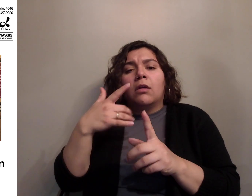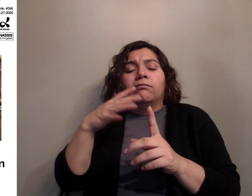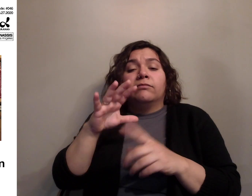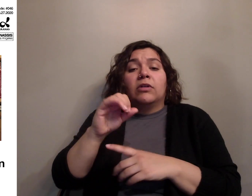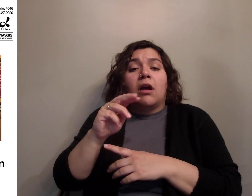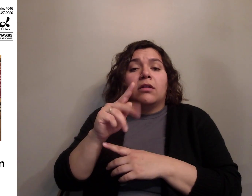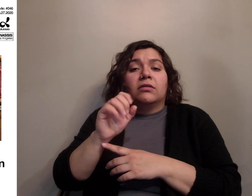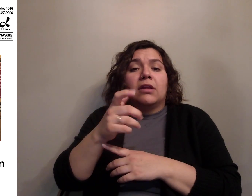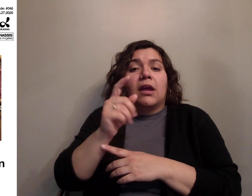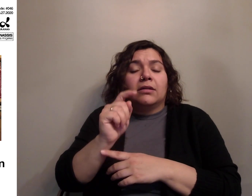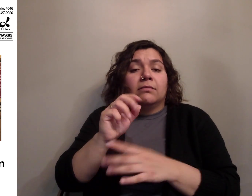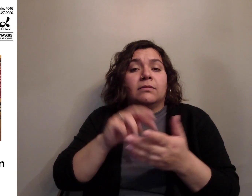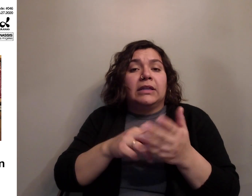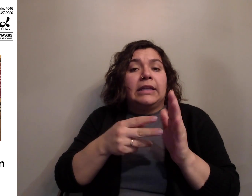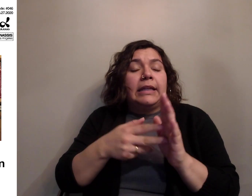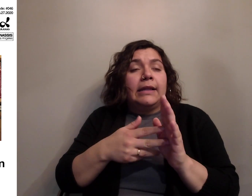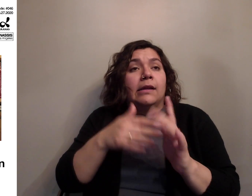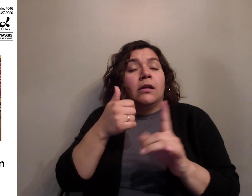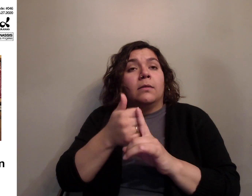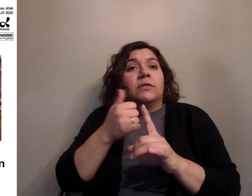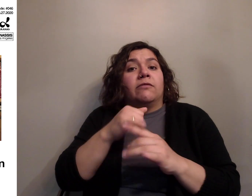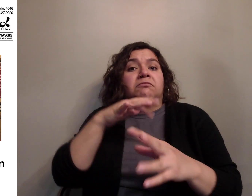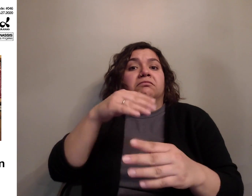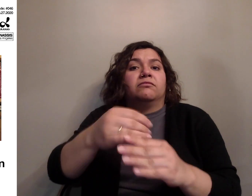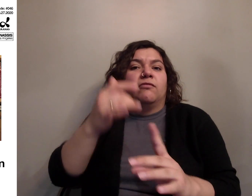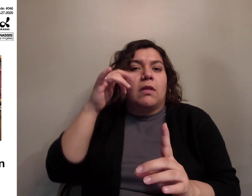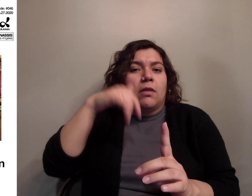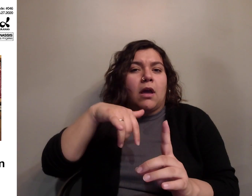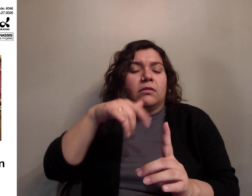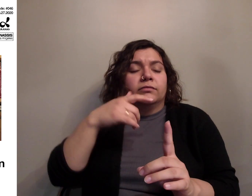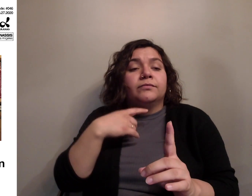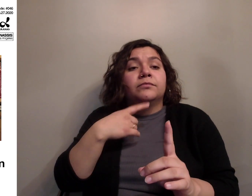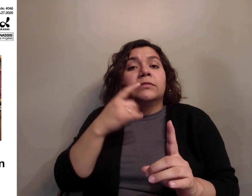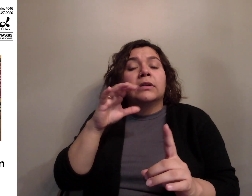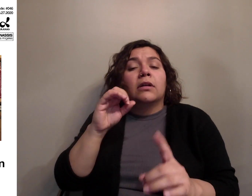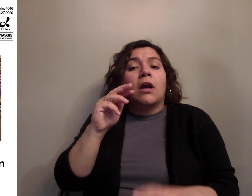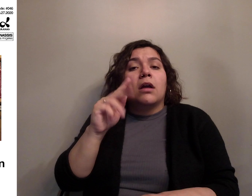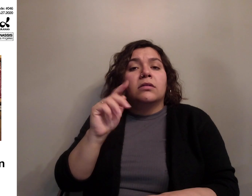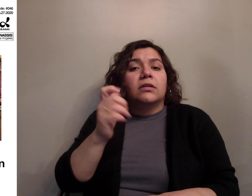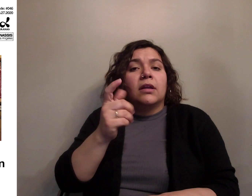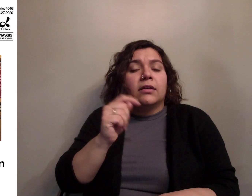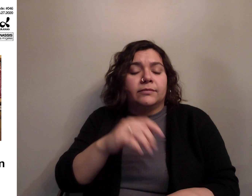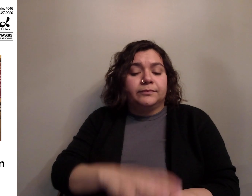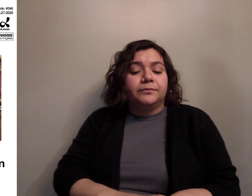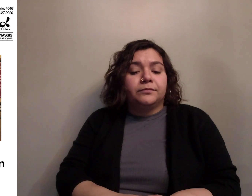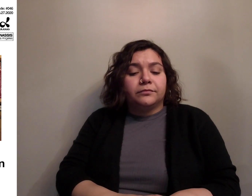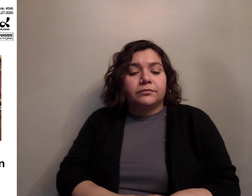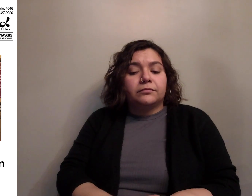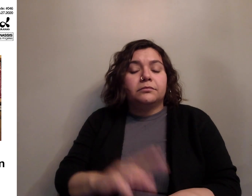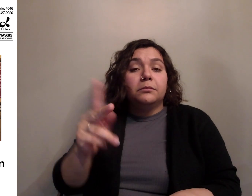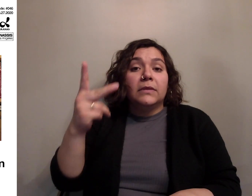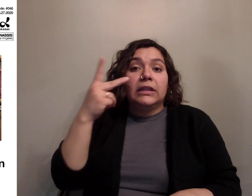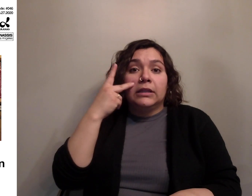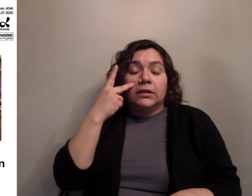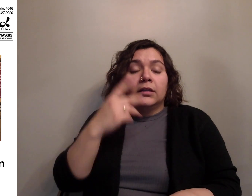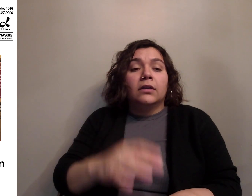and contexts. In many ways, has imposed himself on those contexts